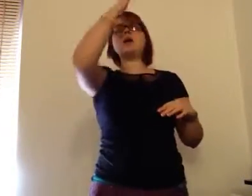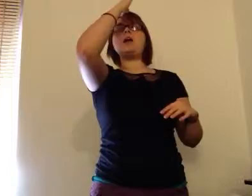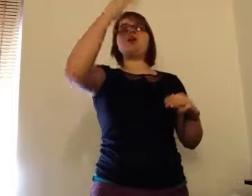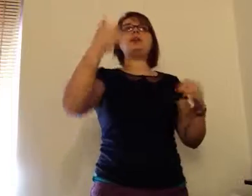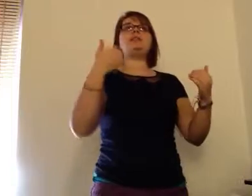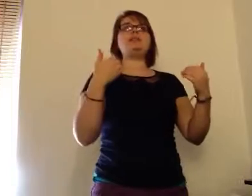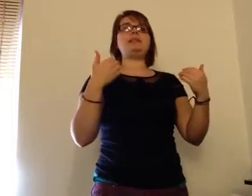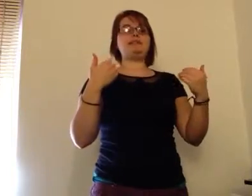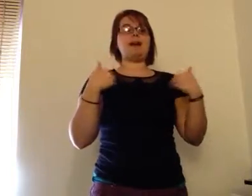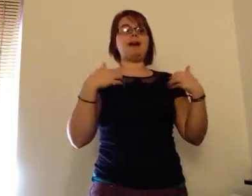over.